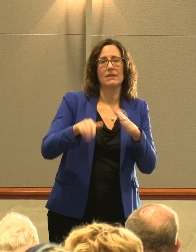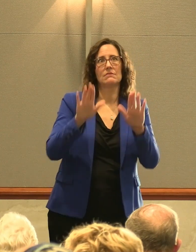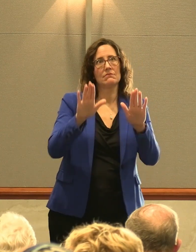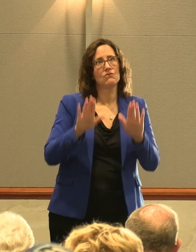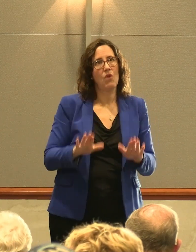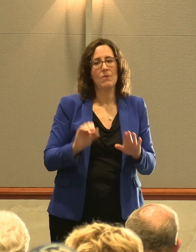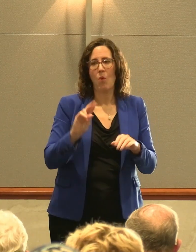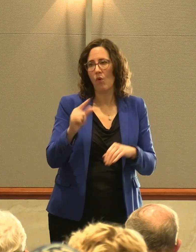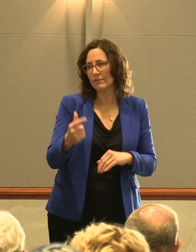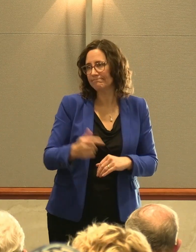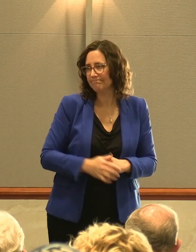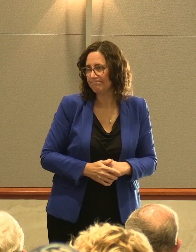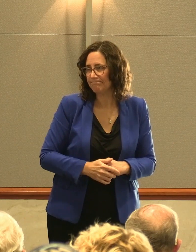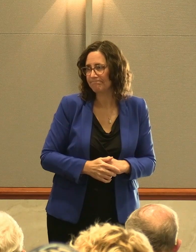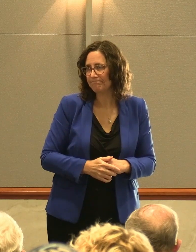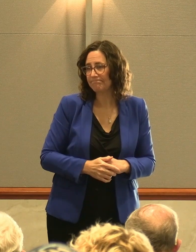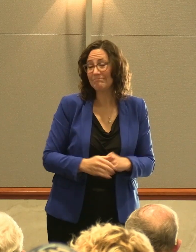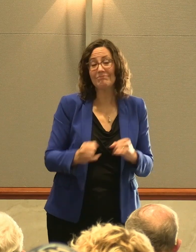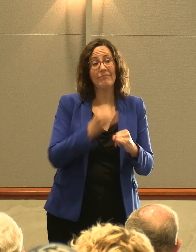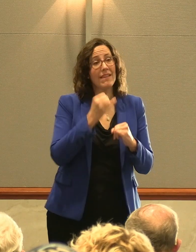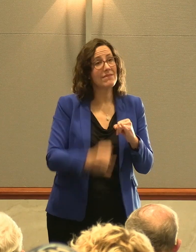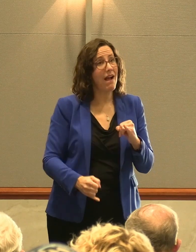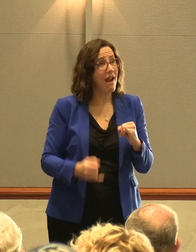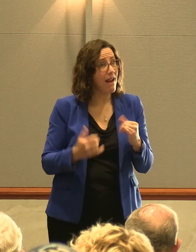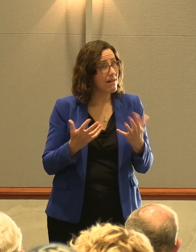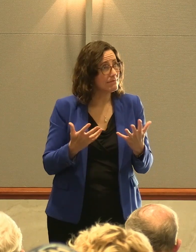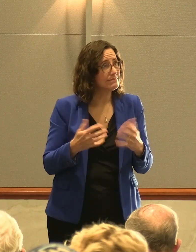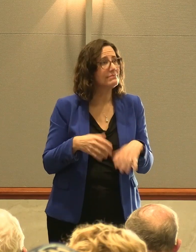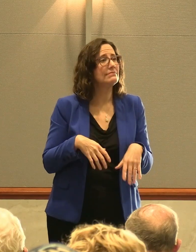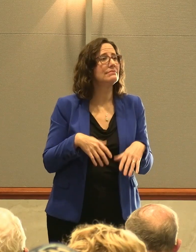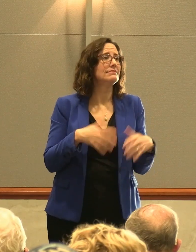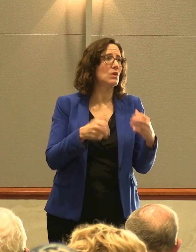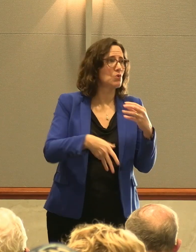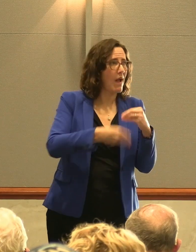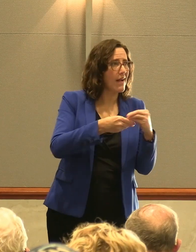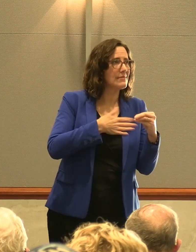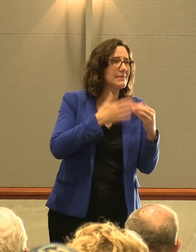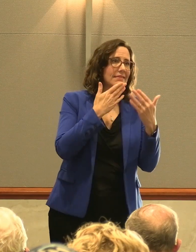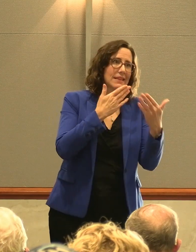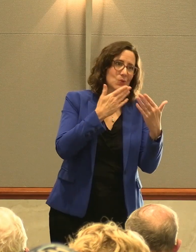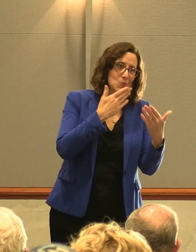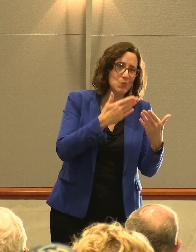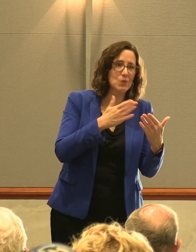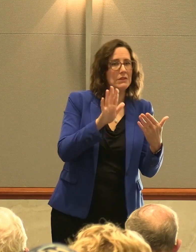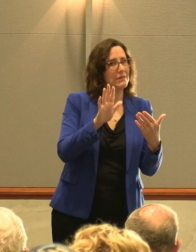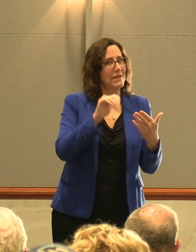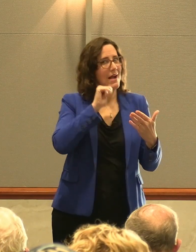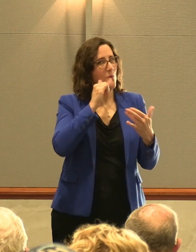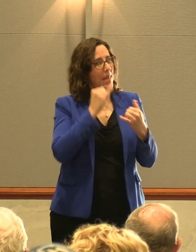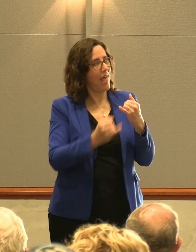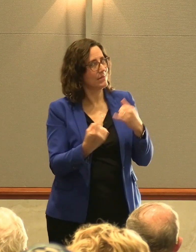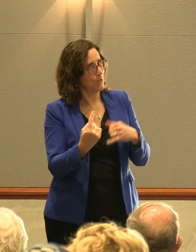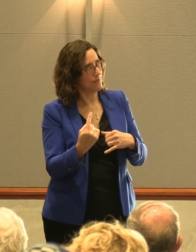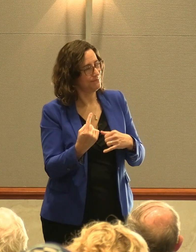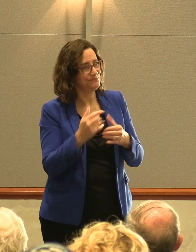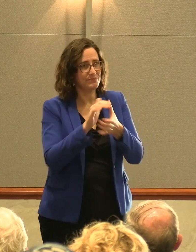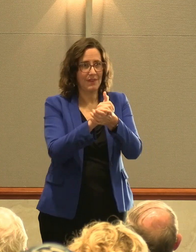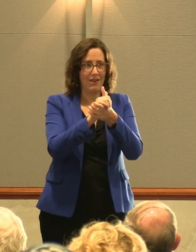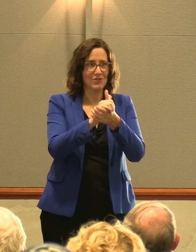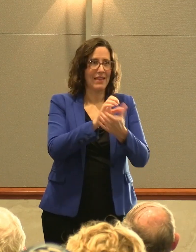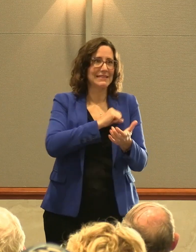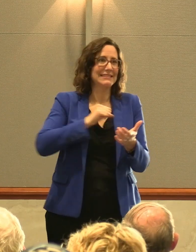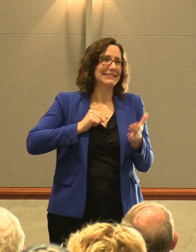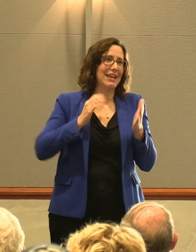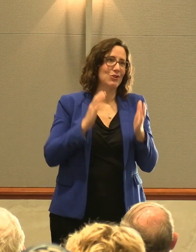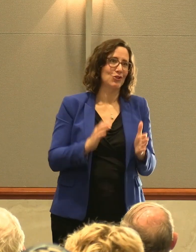incredible organization. And finally, I'd like to add my thank you, though I will not be the last one, to congratulate Senator